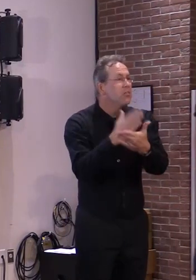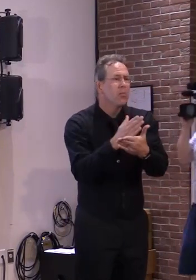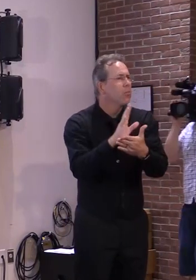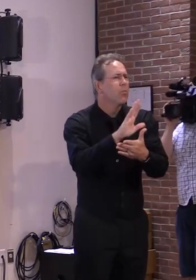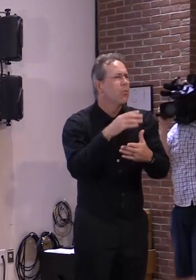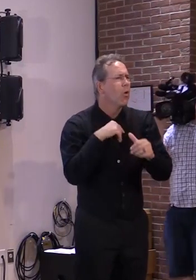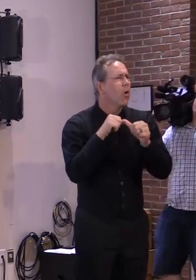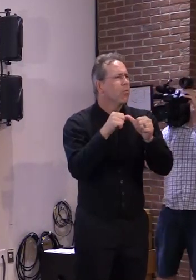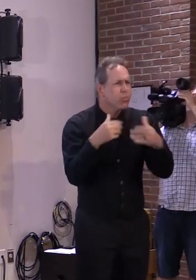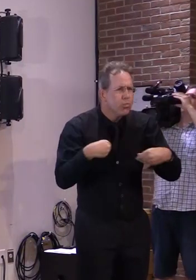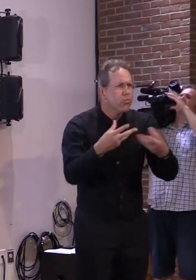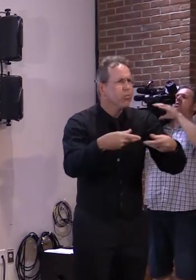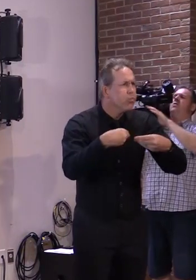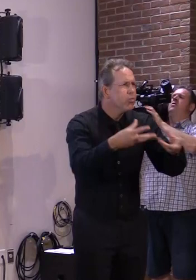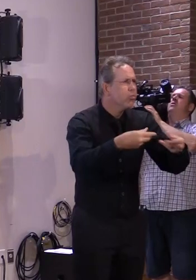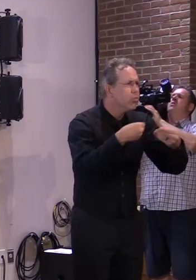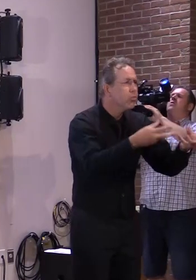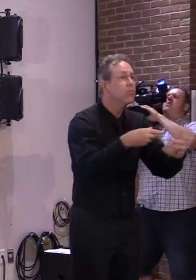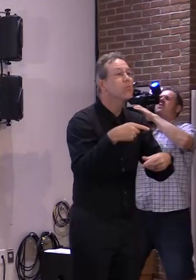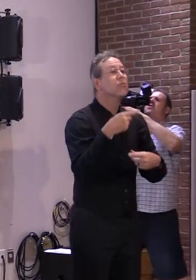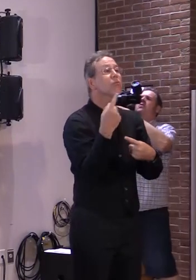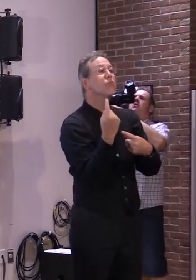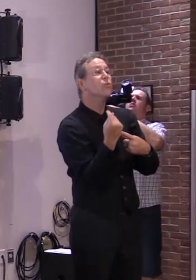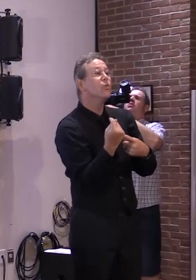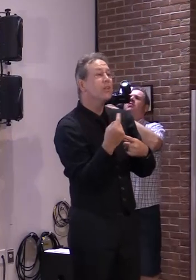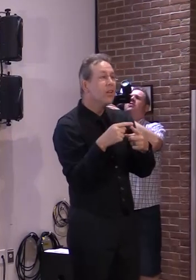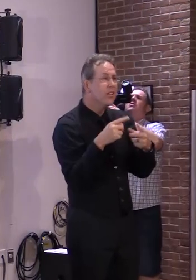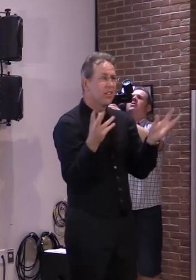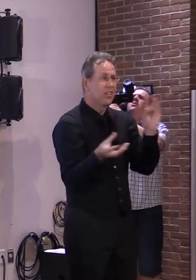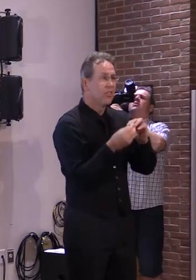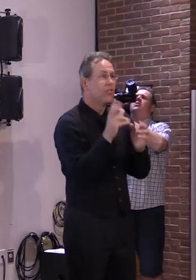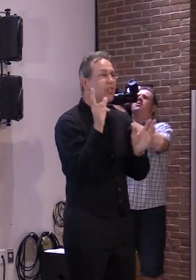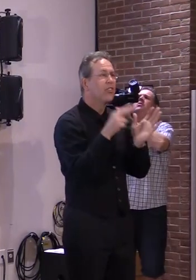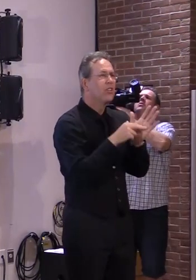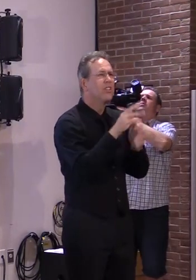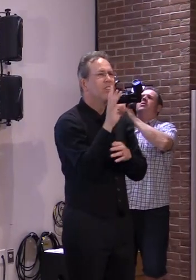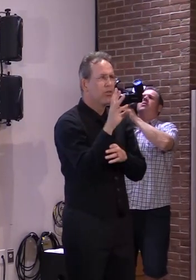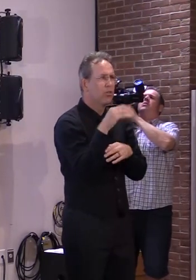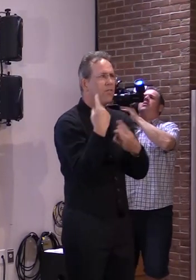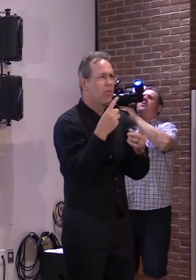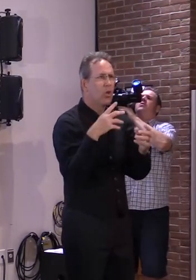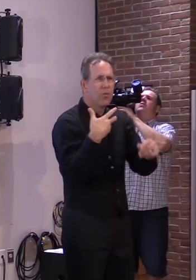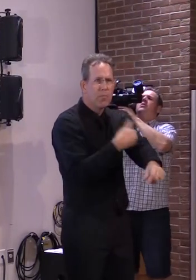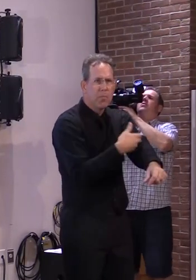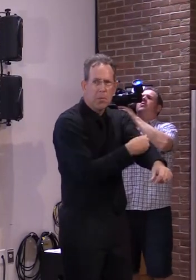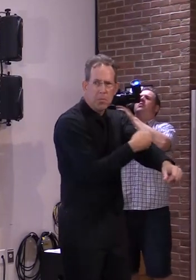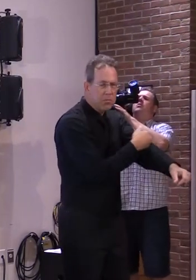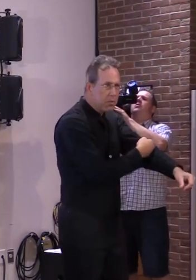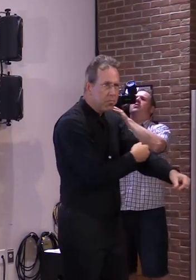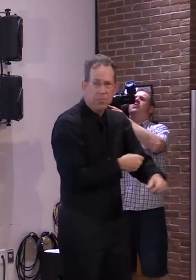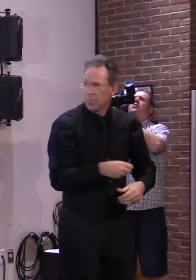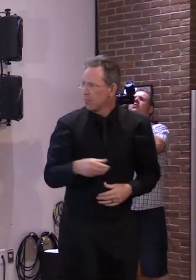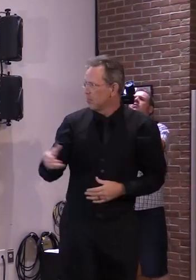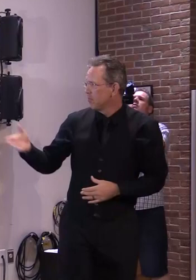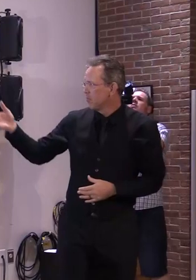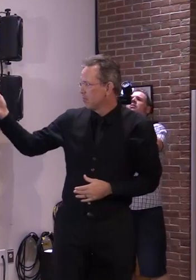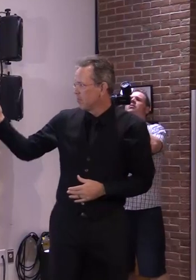3,600 Vermonters have started vaccination, increasing the percentage of eligible Vermonters who have started vaccination